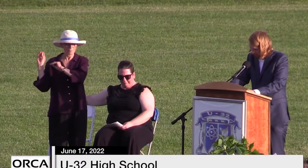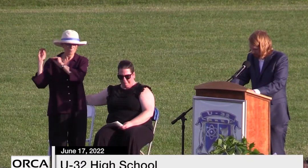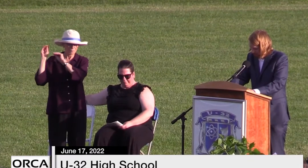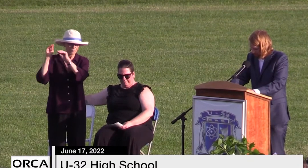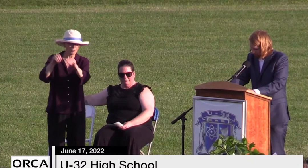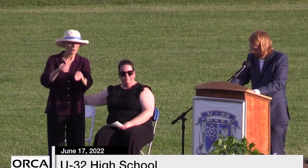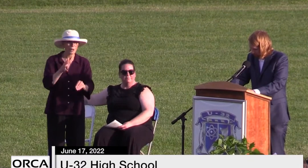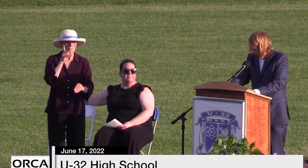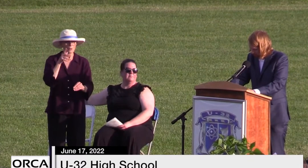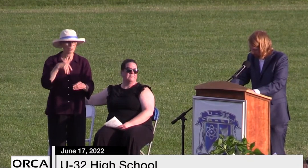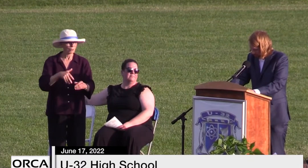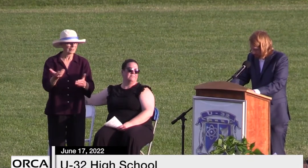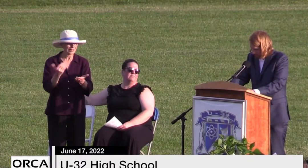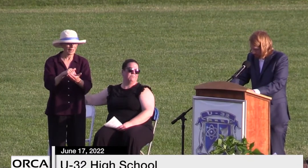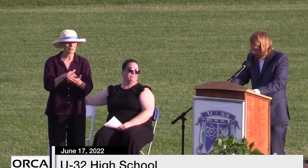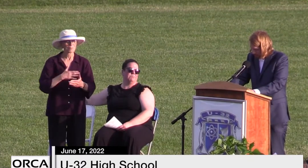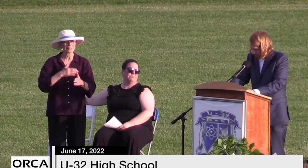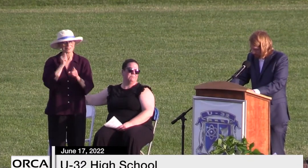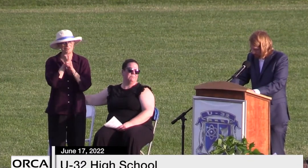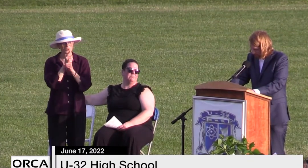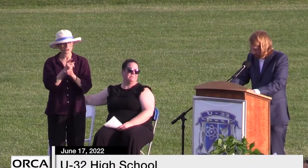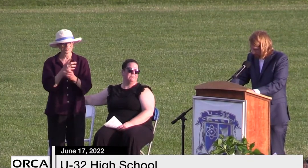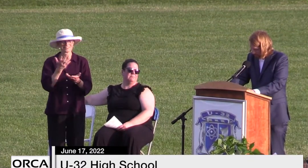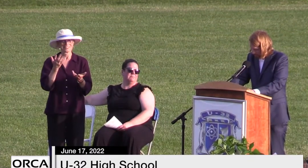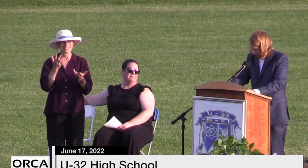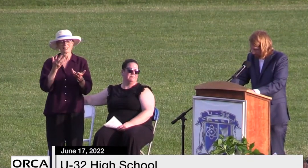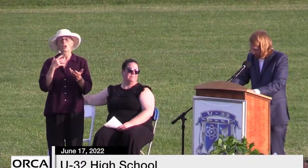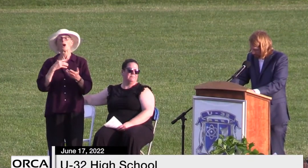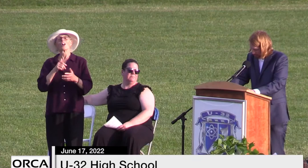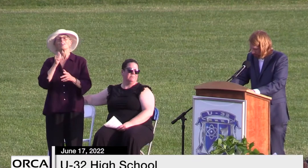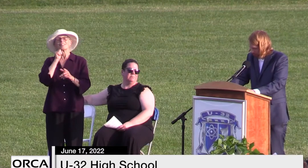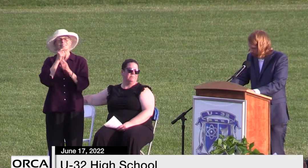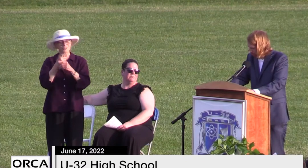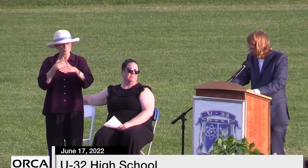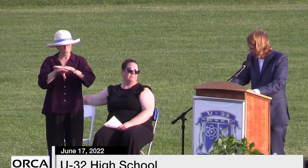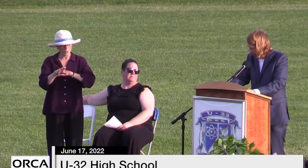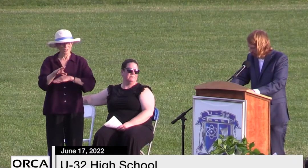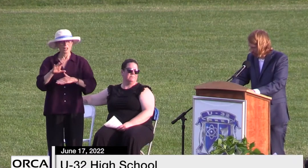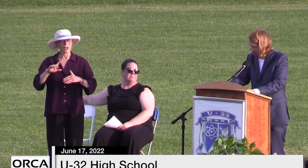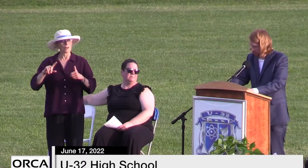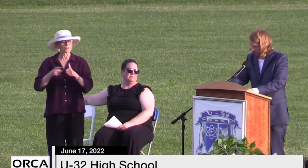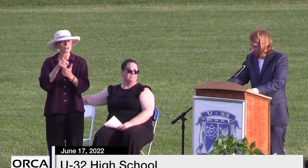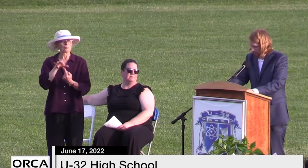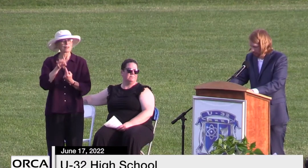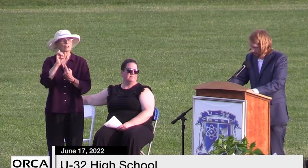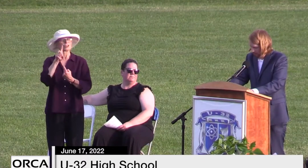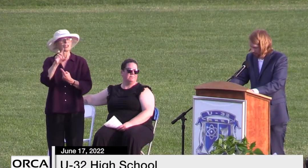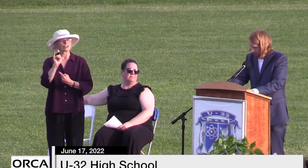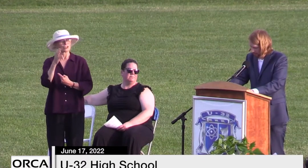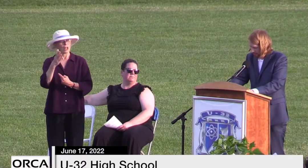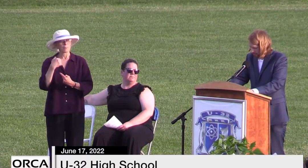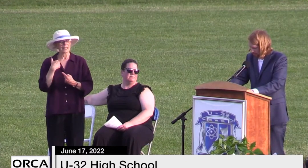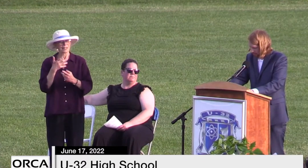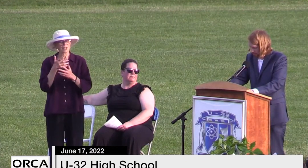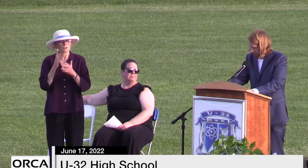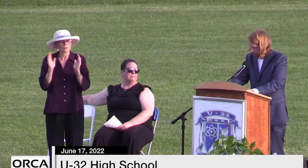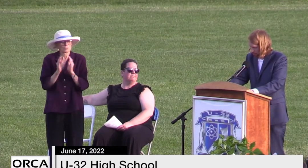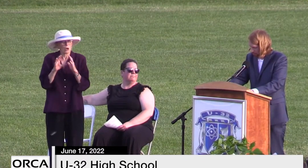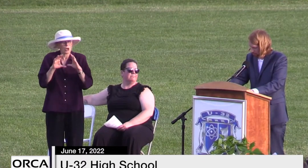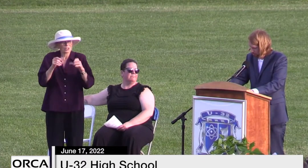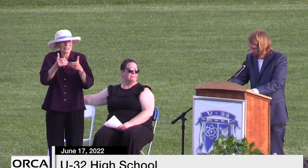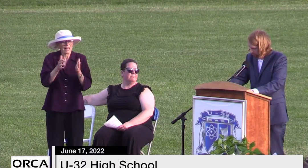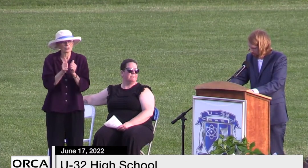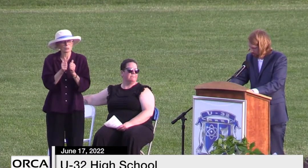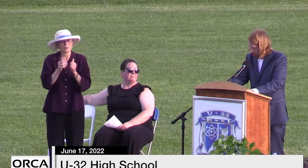was pregnant again with my sister. After she had my sister, she got her first special education job in a self-contained class for kids